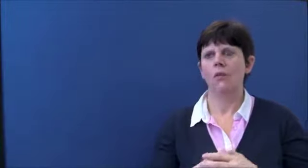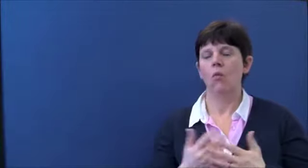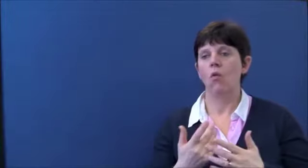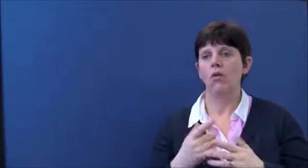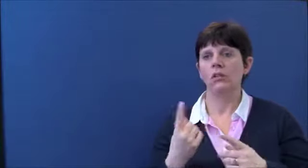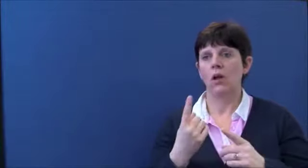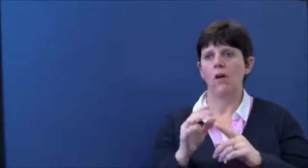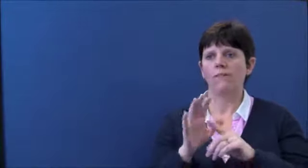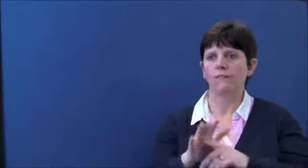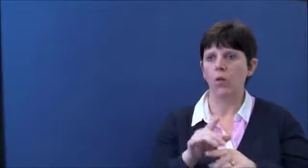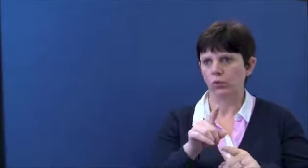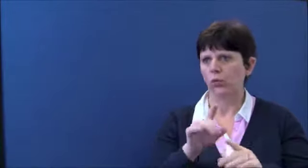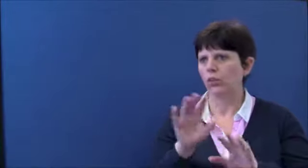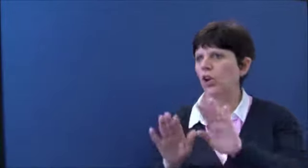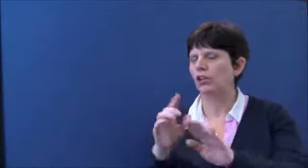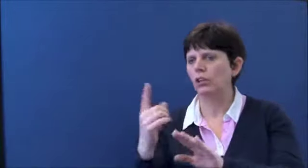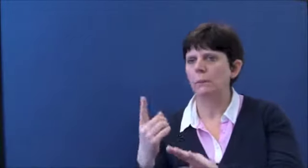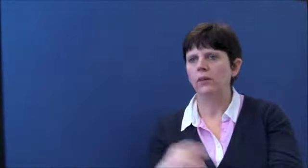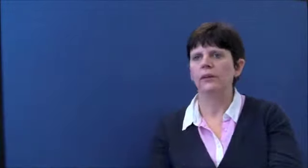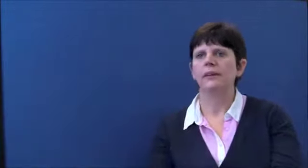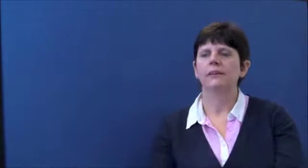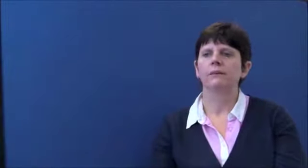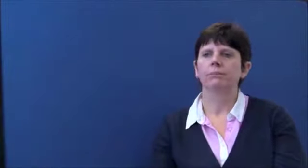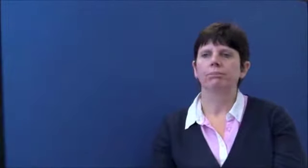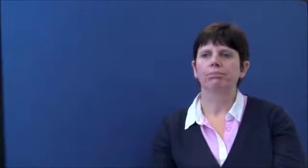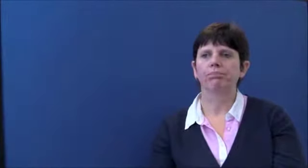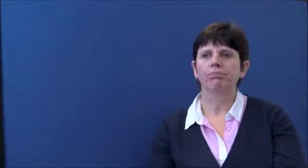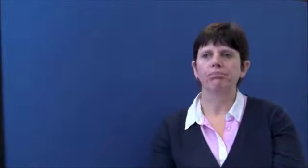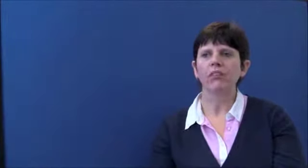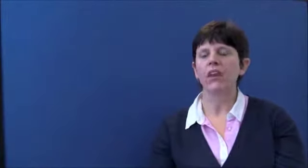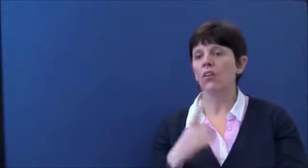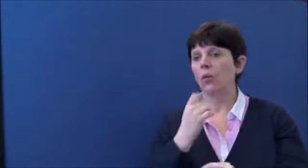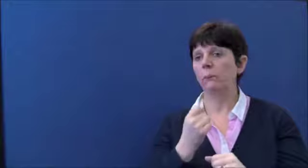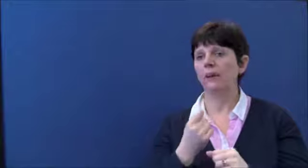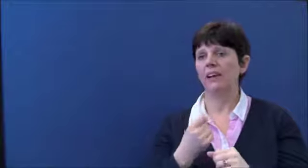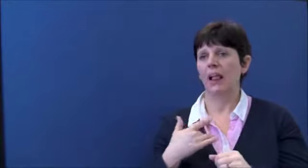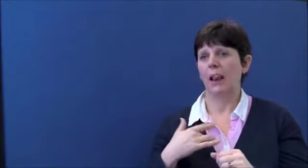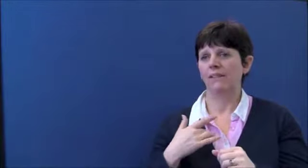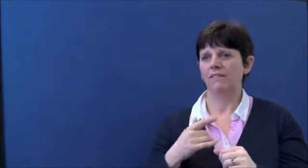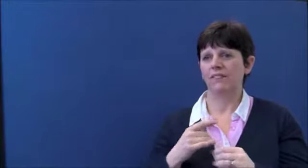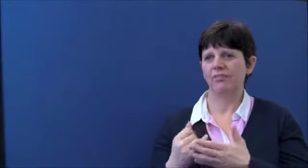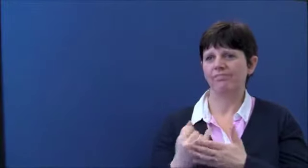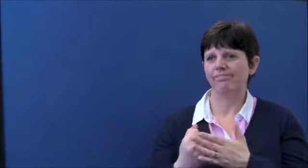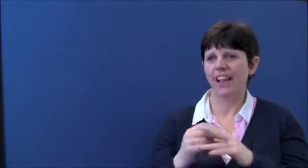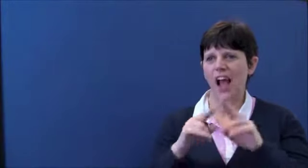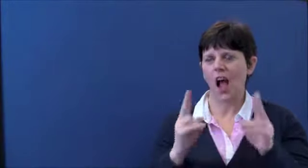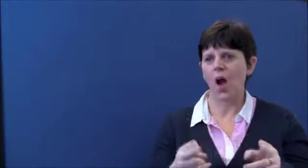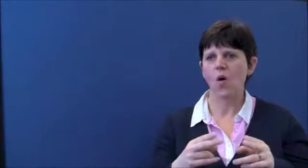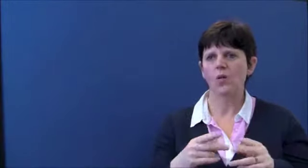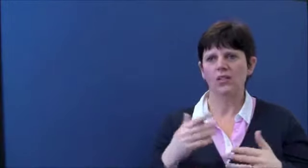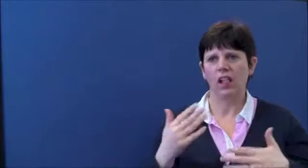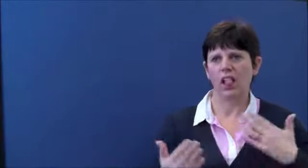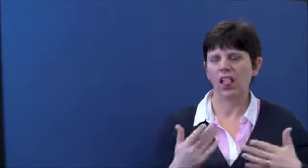witnessing violence at home between adults that left you feeling very upset. It could also mean someone constantly criticizing you, making you